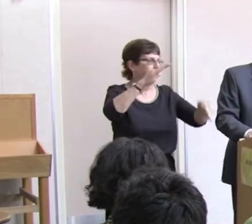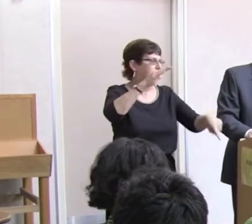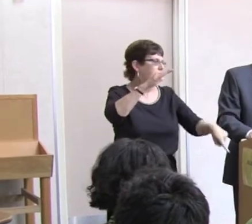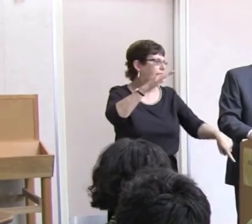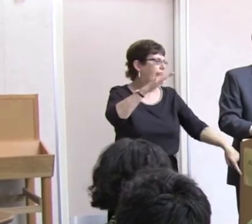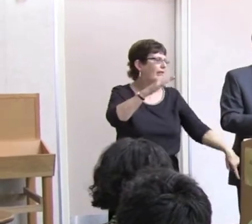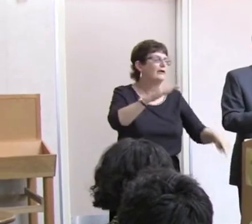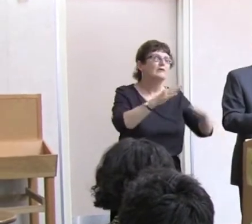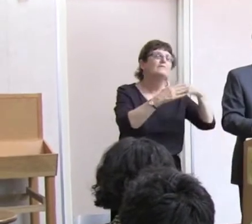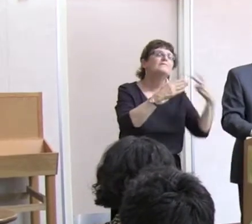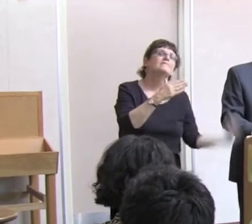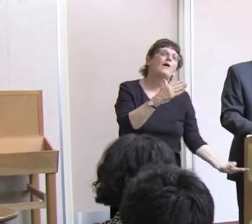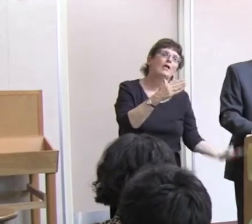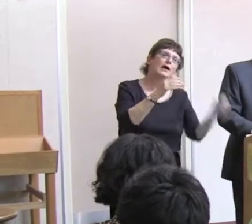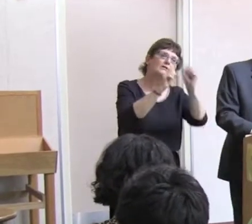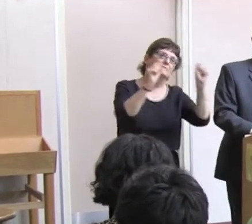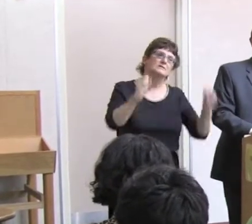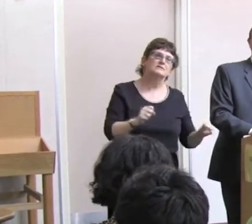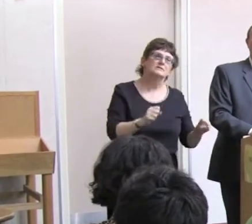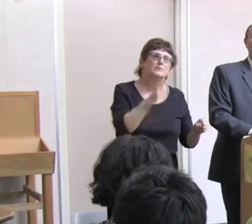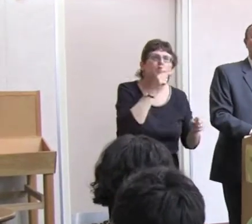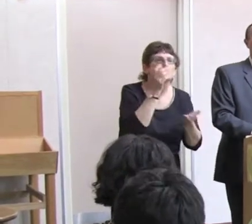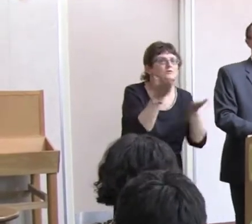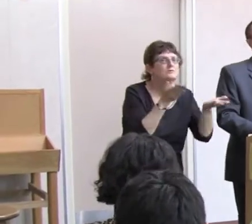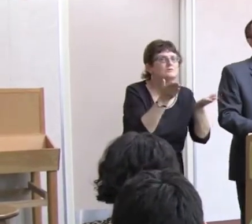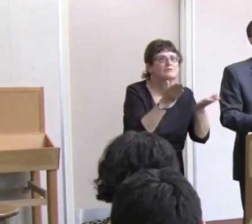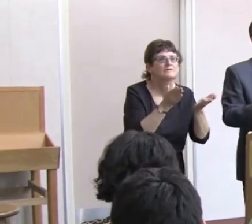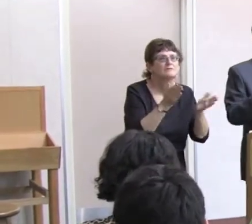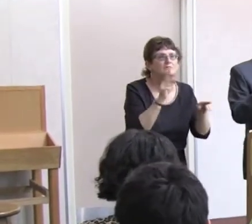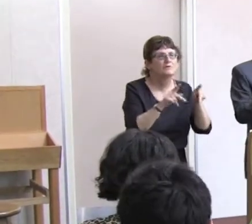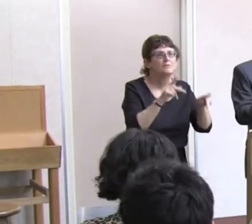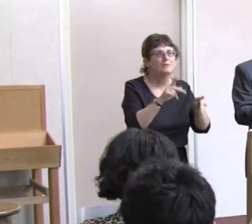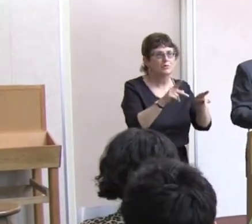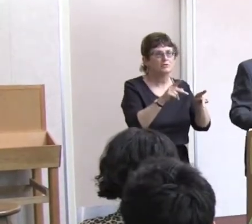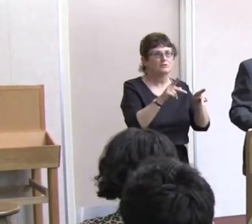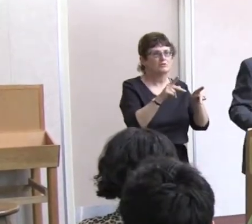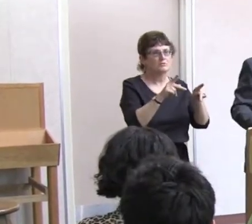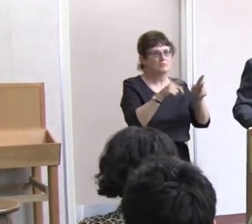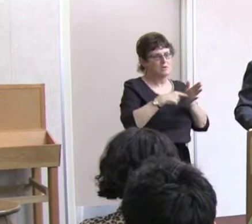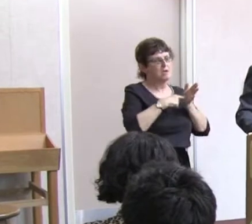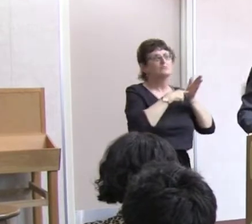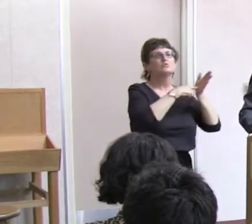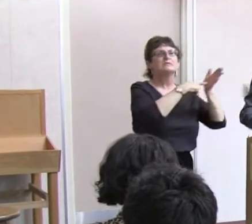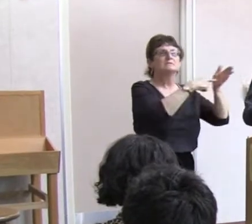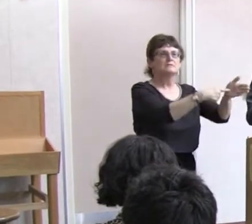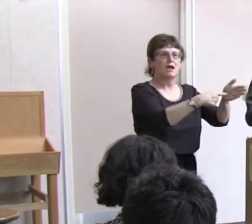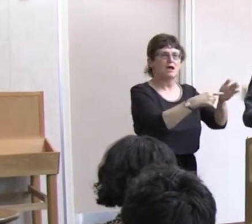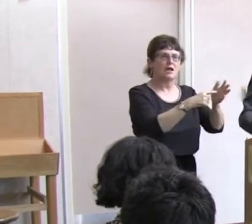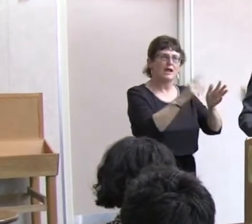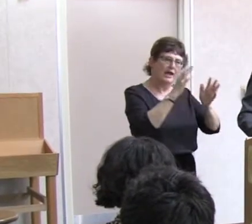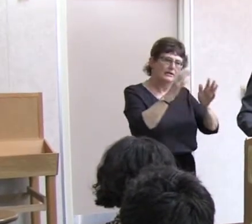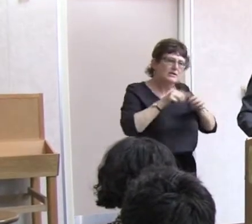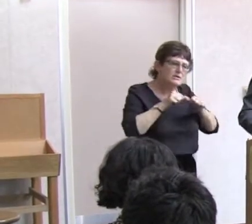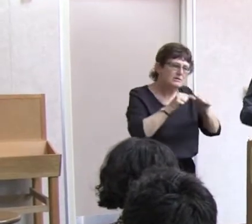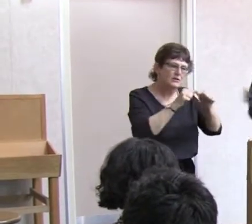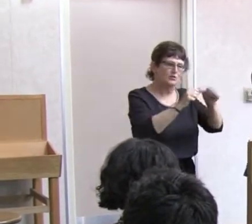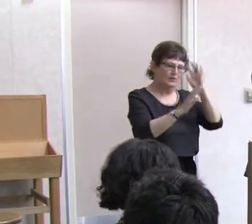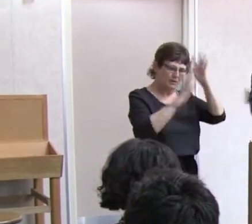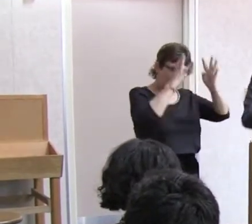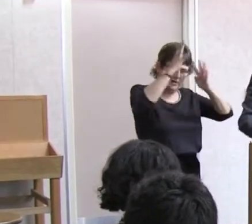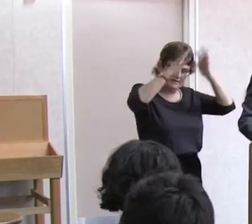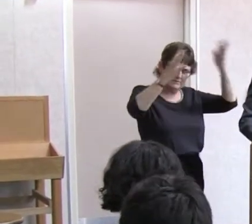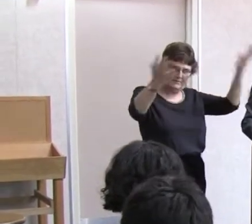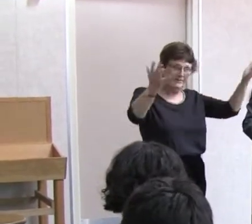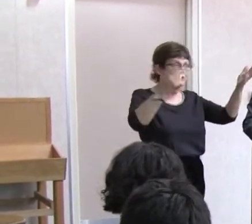system, there really is no real service for folks to be able to present and their creativity. And as we all can